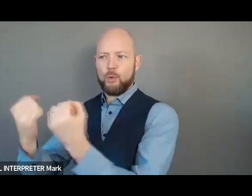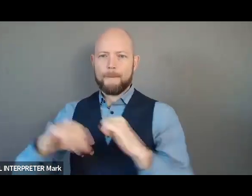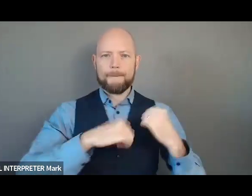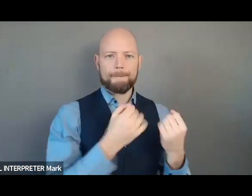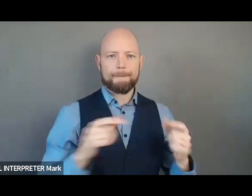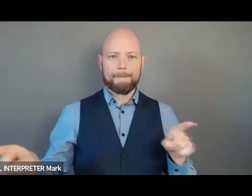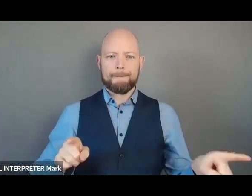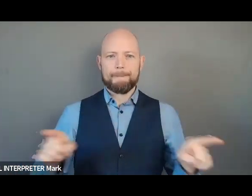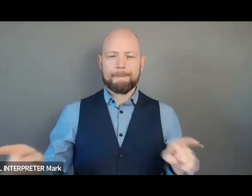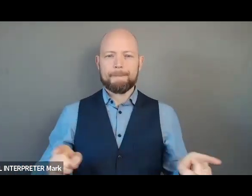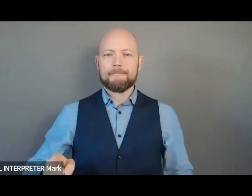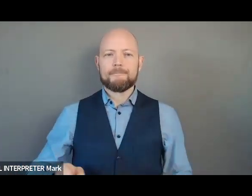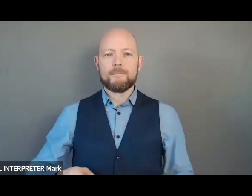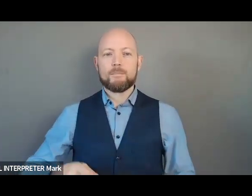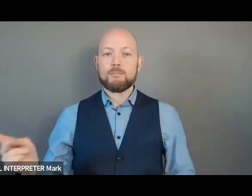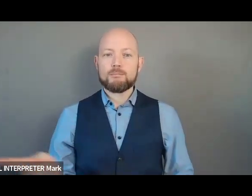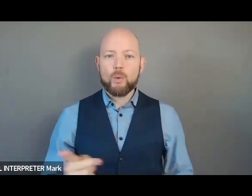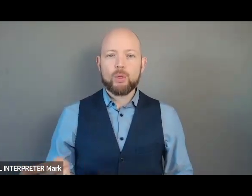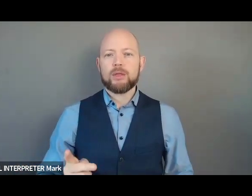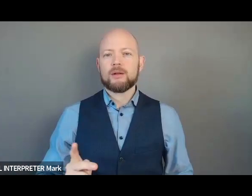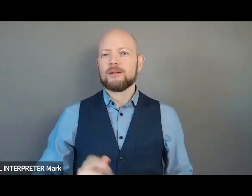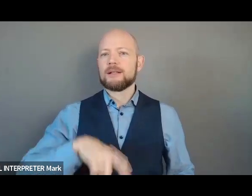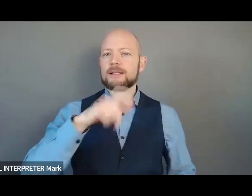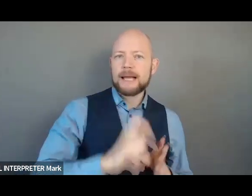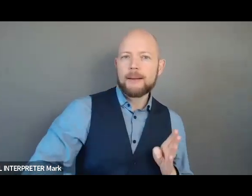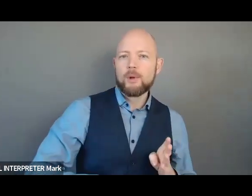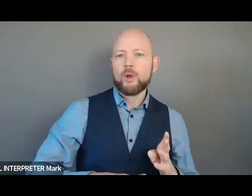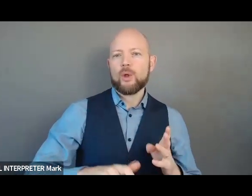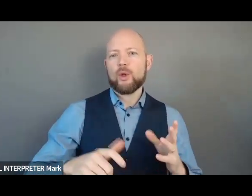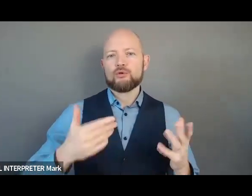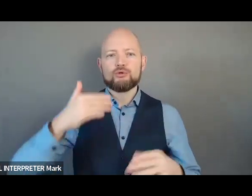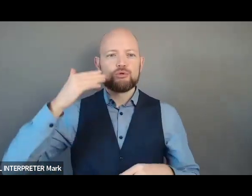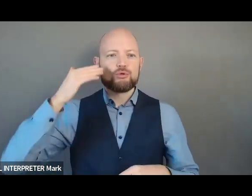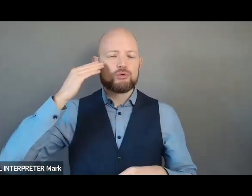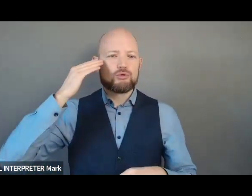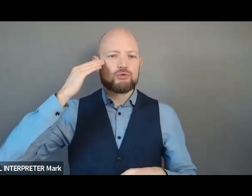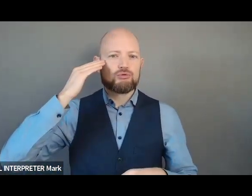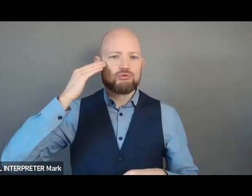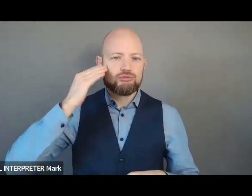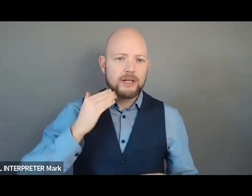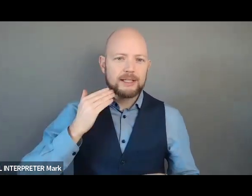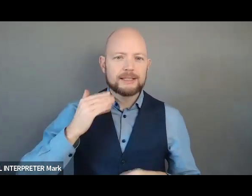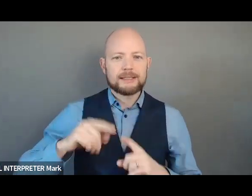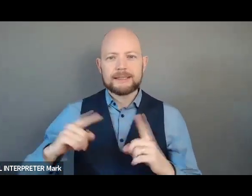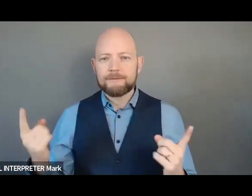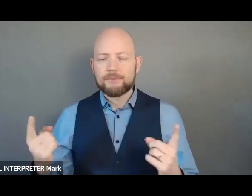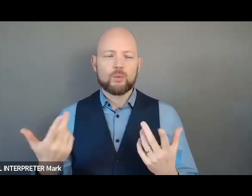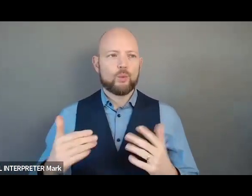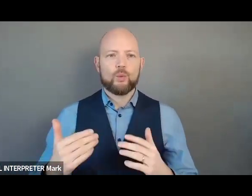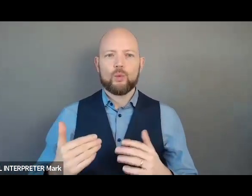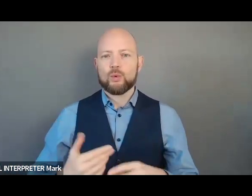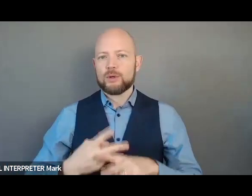identified as disabled, some also identified as racially minoritized, and some had caring responsibilities as